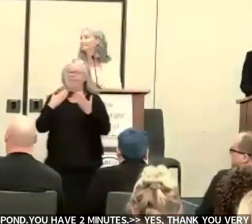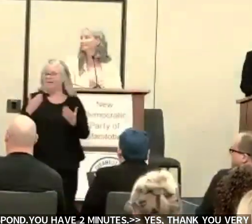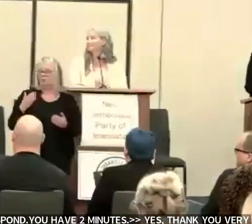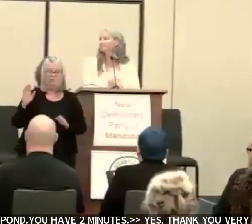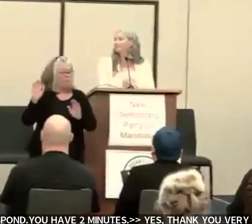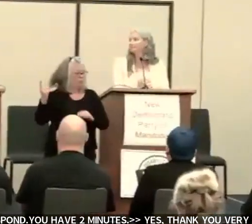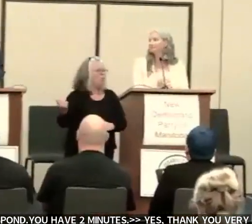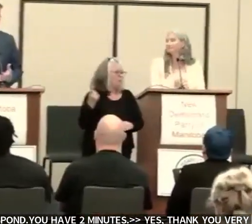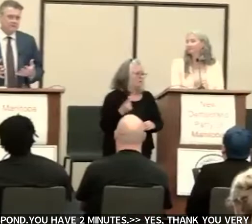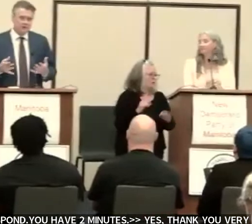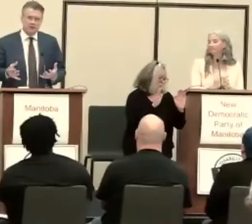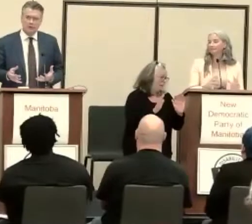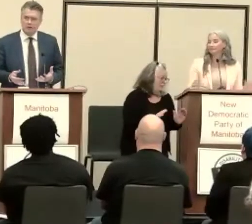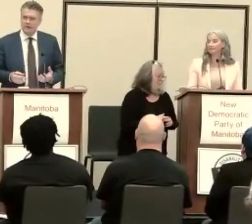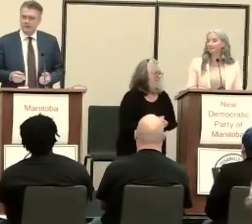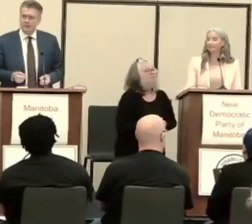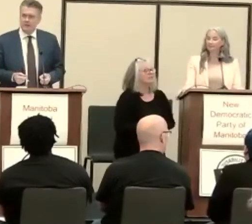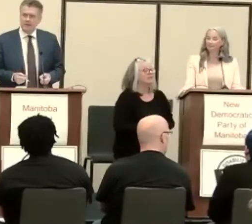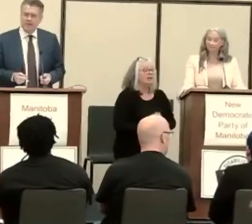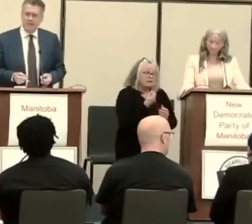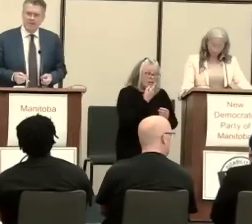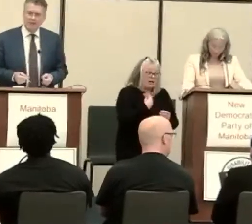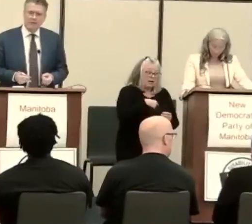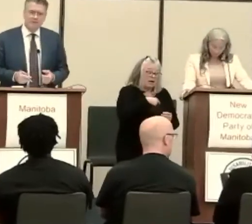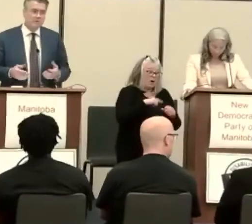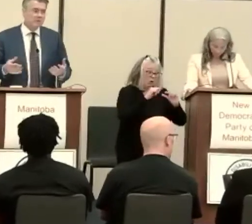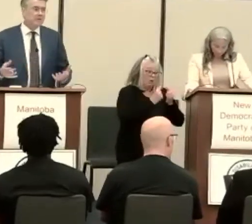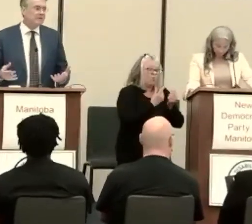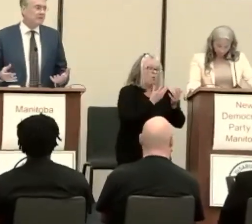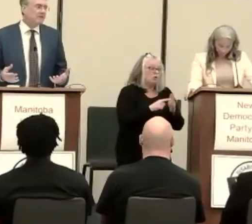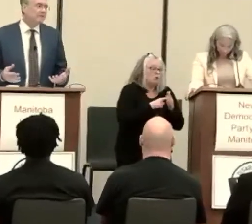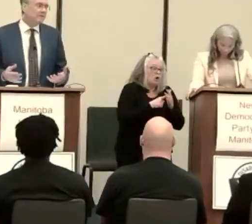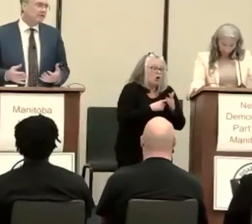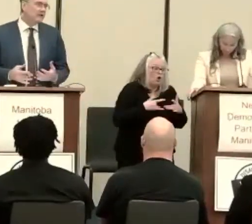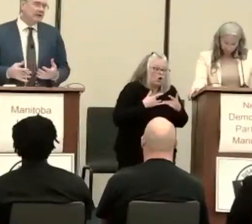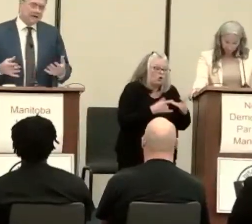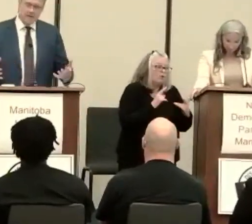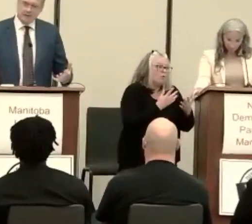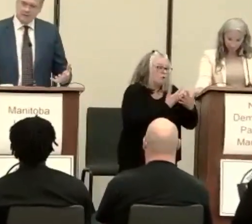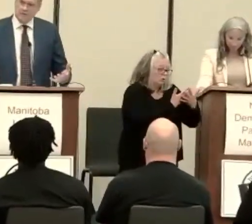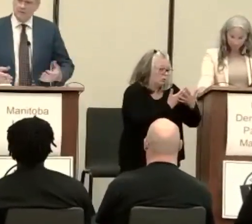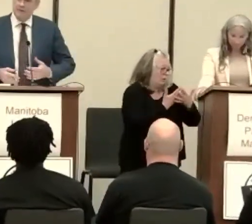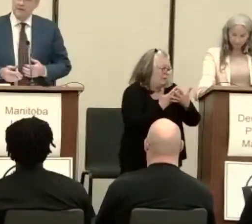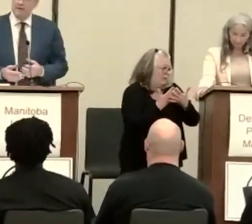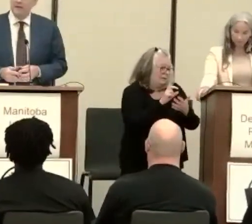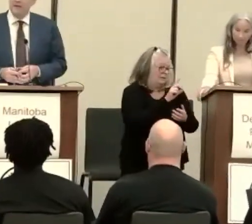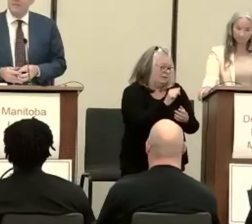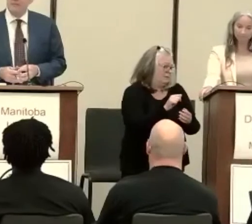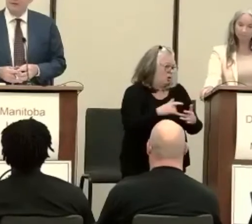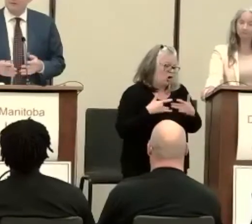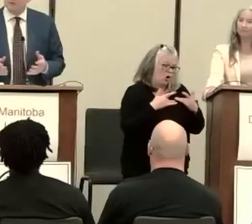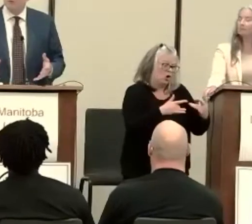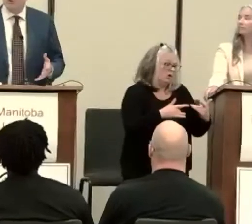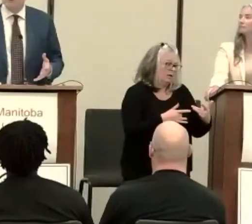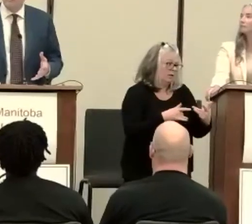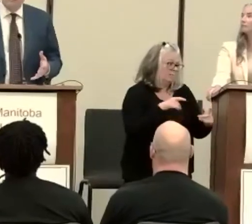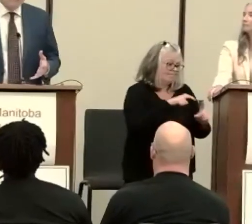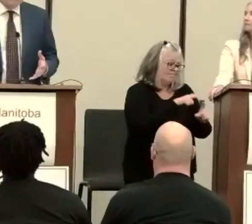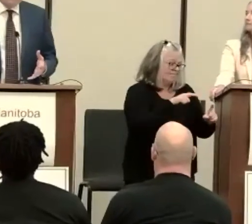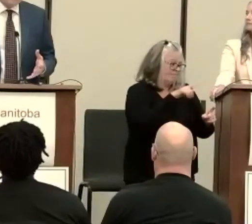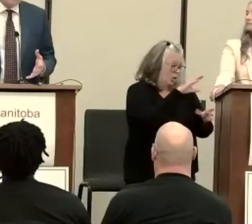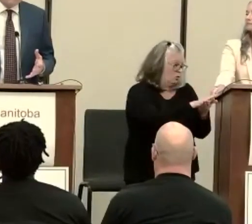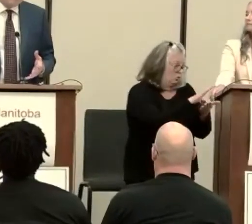actually want to do is start very early when it comes to screening people for any kind of disability in school.